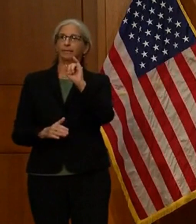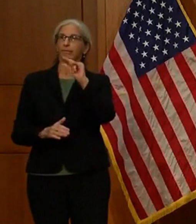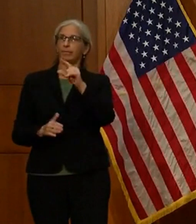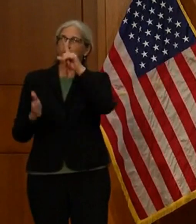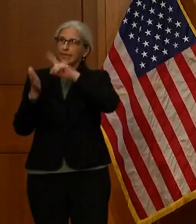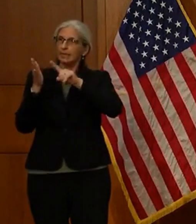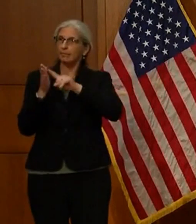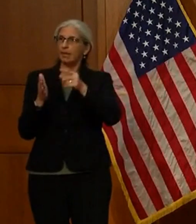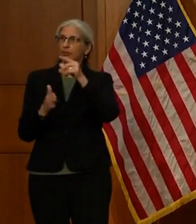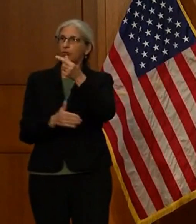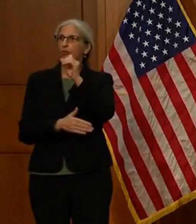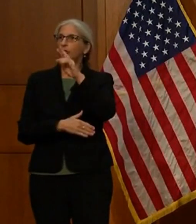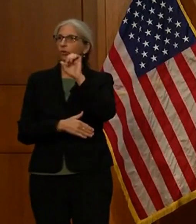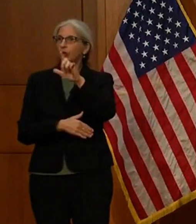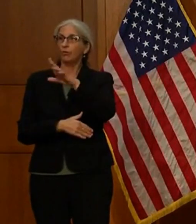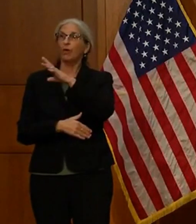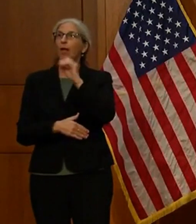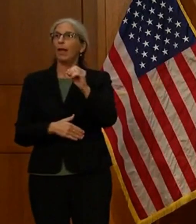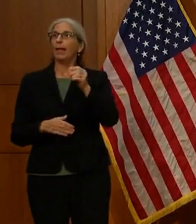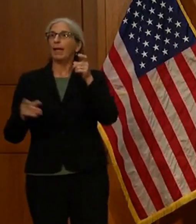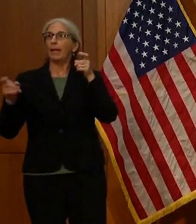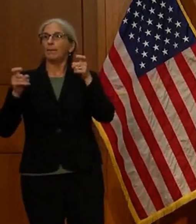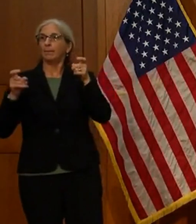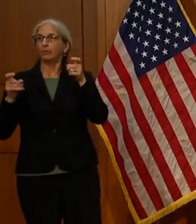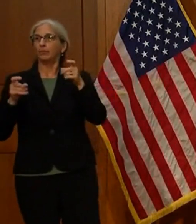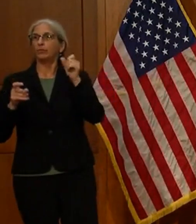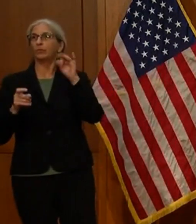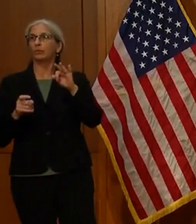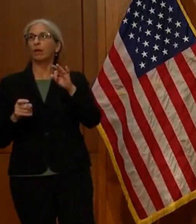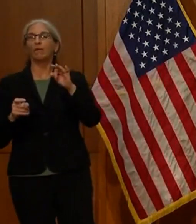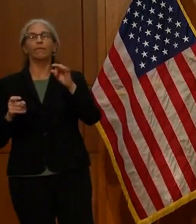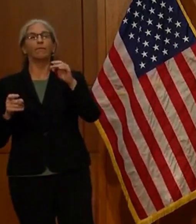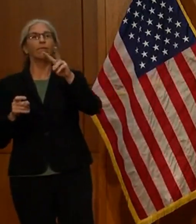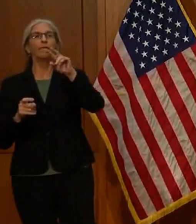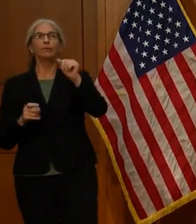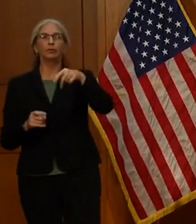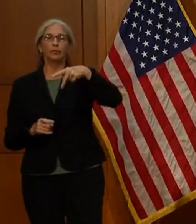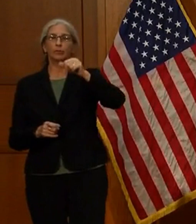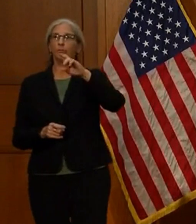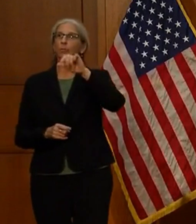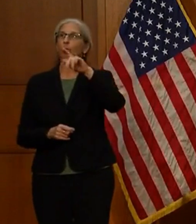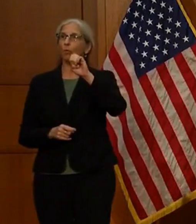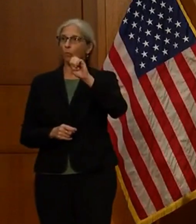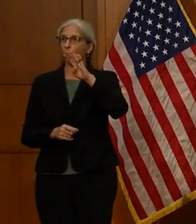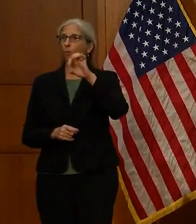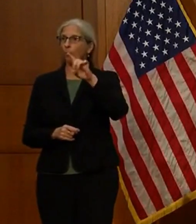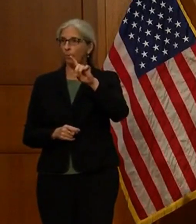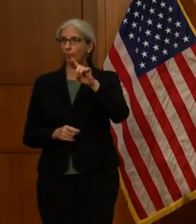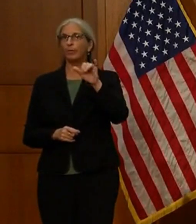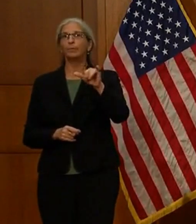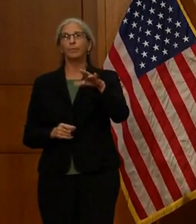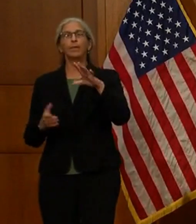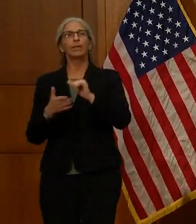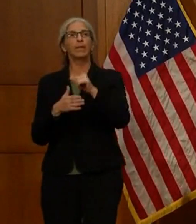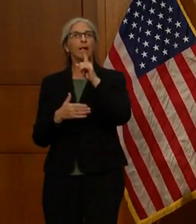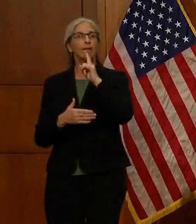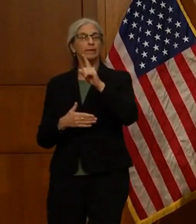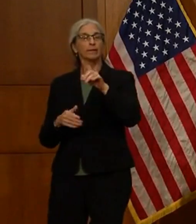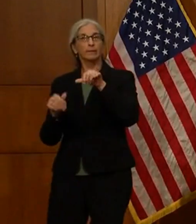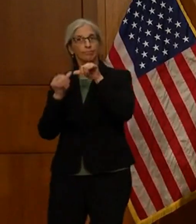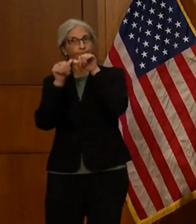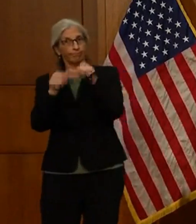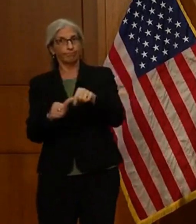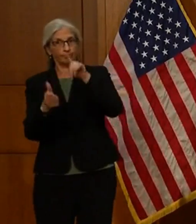administrative investigation of the Virginia Parole Board, is that correct? Yes. And as you know, this has been an ongoing investigation